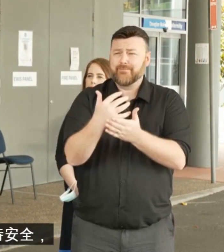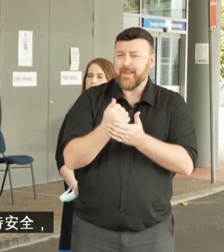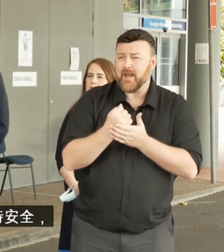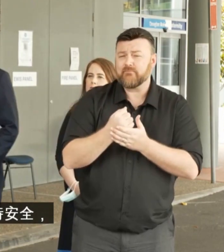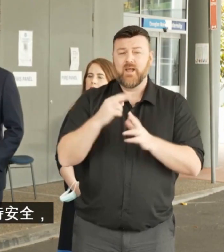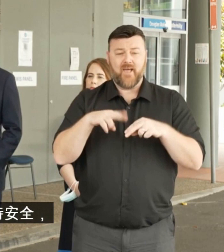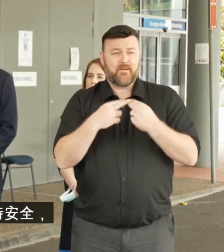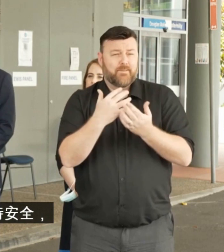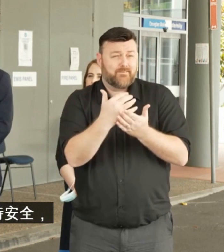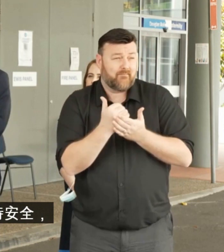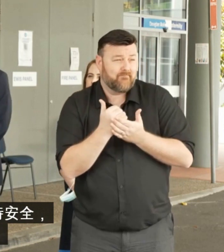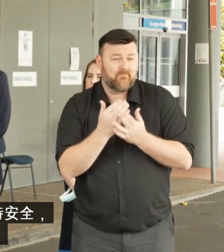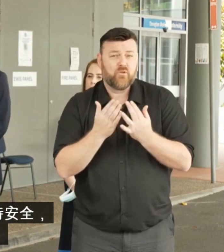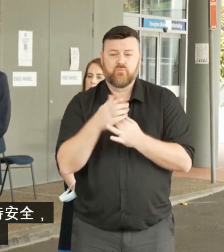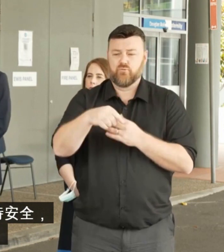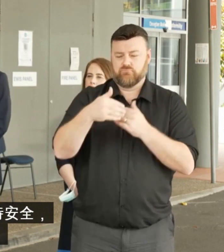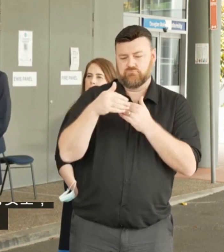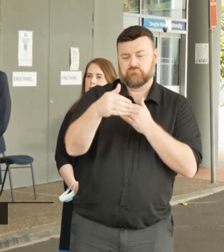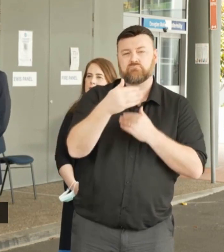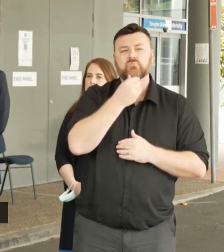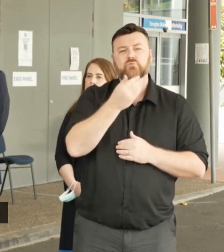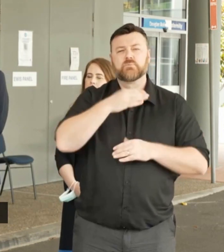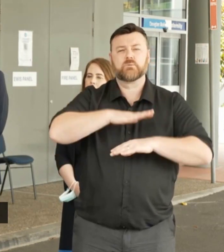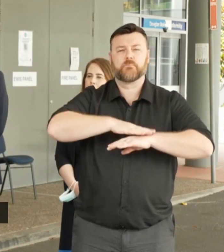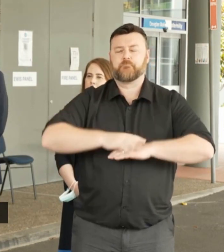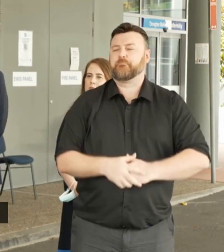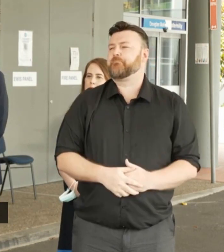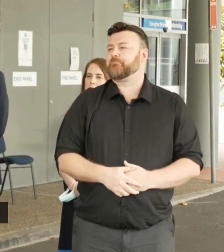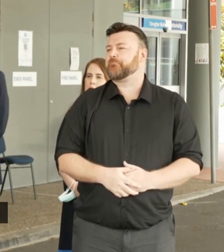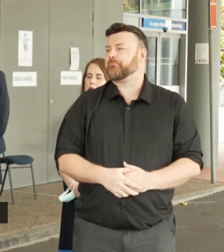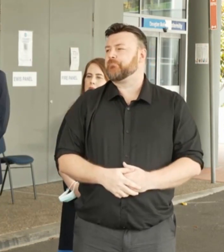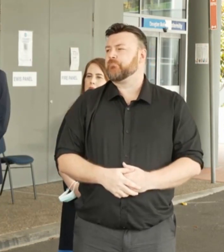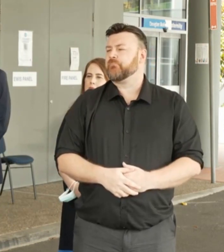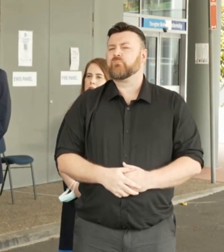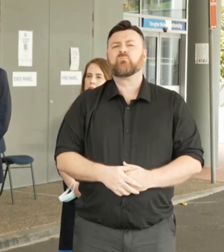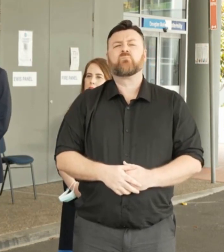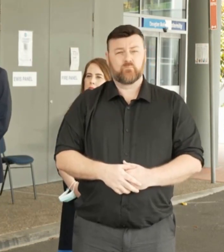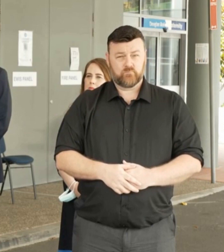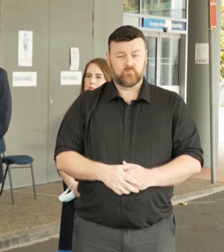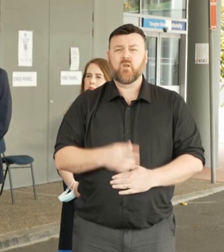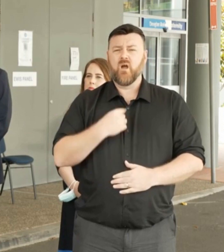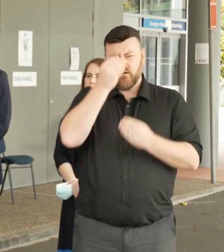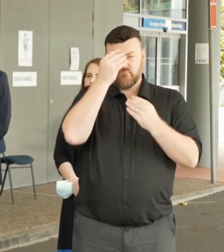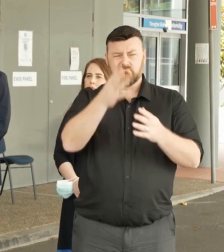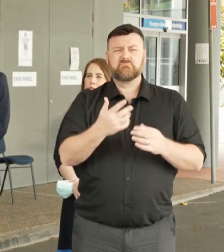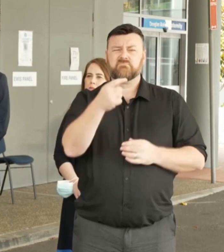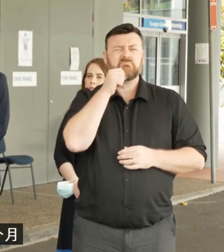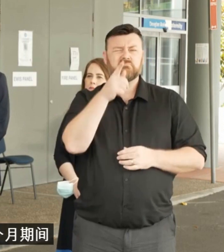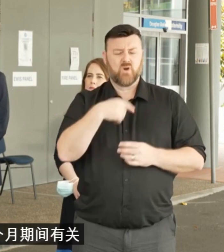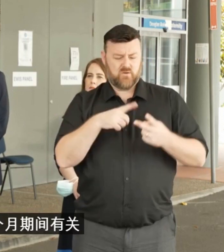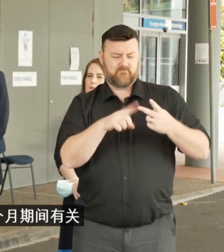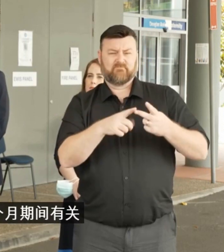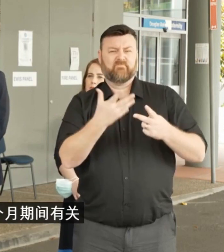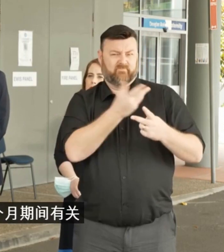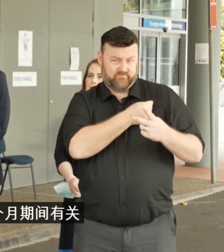safe, particularly over the Christmas period. Particularly note in relation to the 5-month period following your second